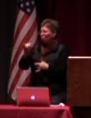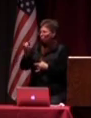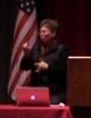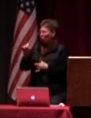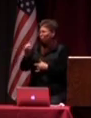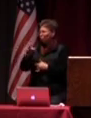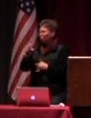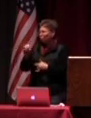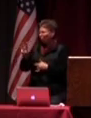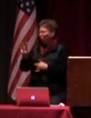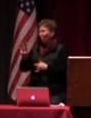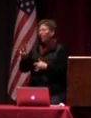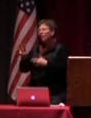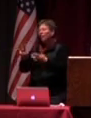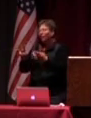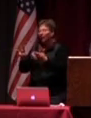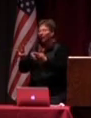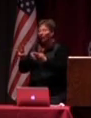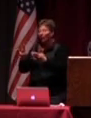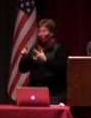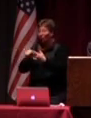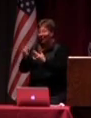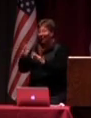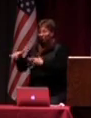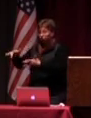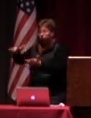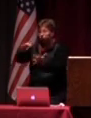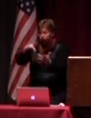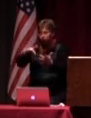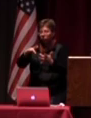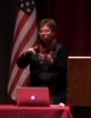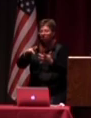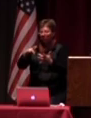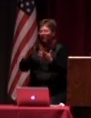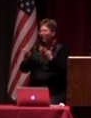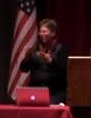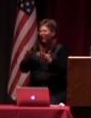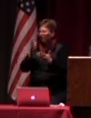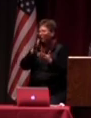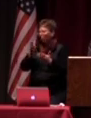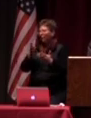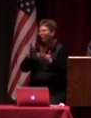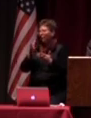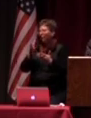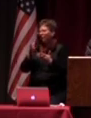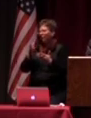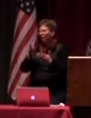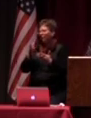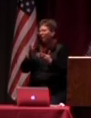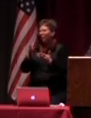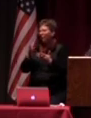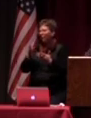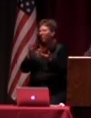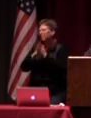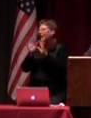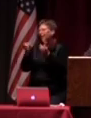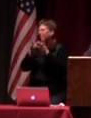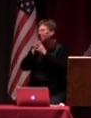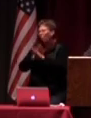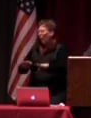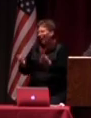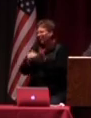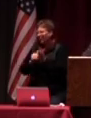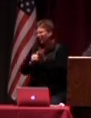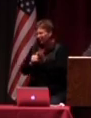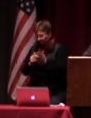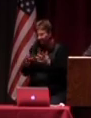slacken when the roadshow has, so to speak, met its Waterloo, but I wouldn't be entirely sure. Now, in the rest of this talk,